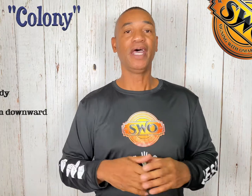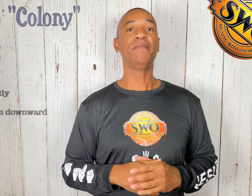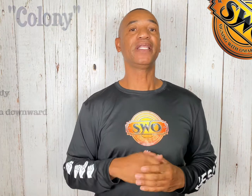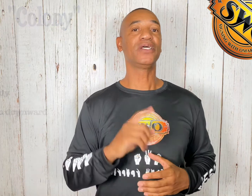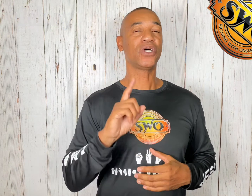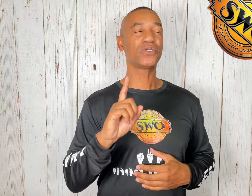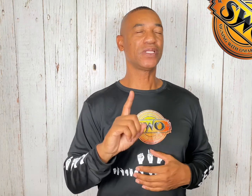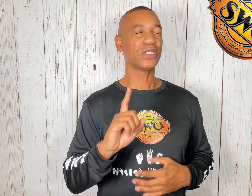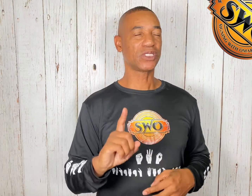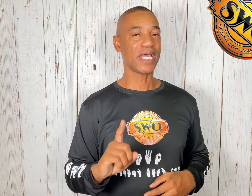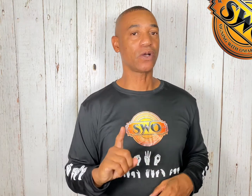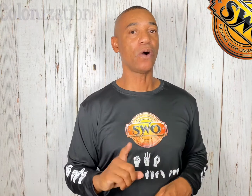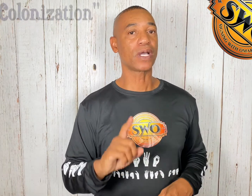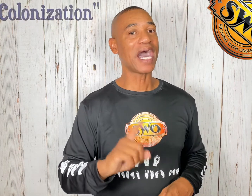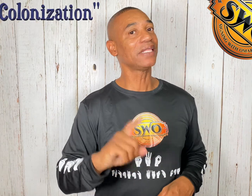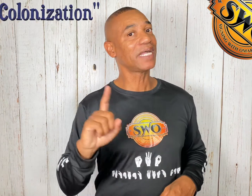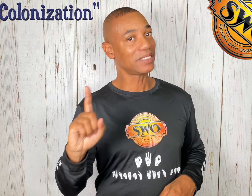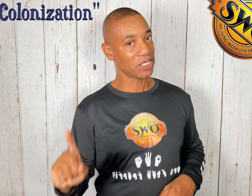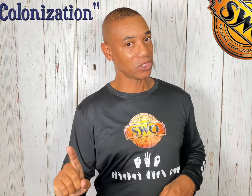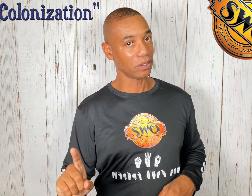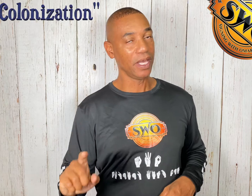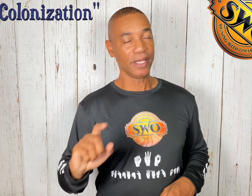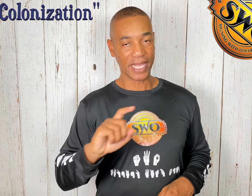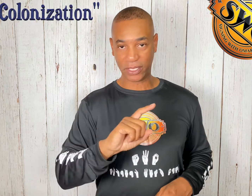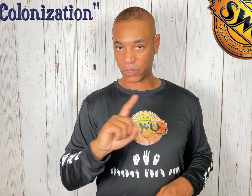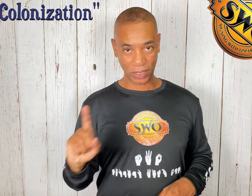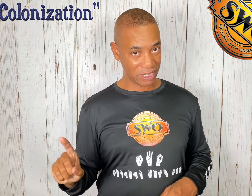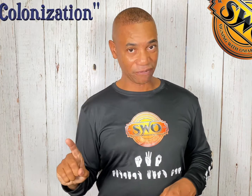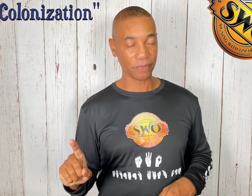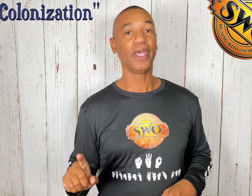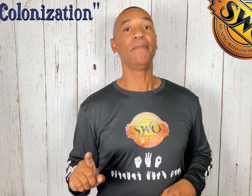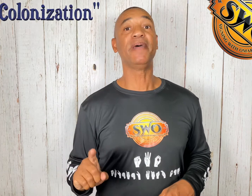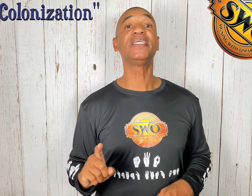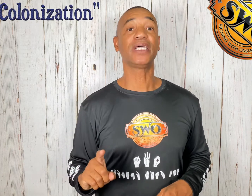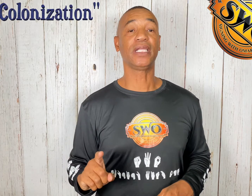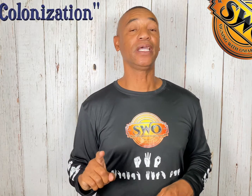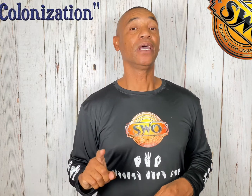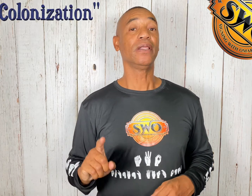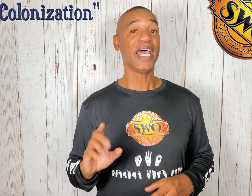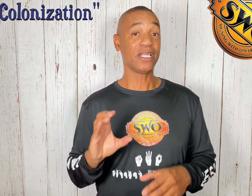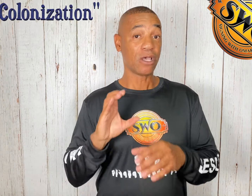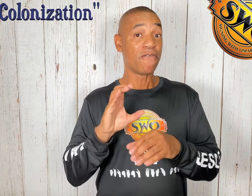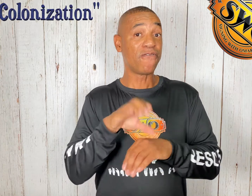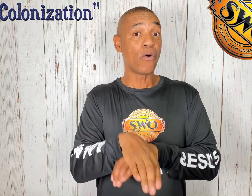But there's also another sign called colonization. That is totally different. Basically, that is